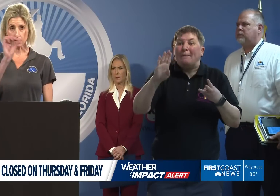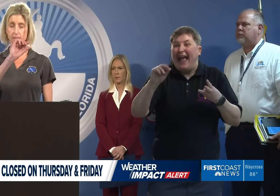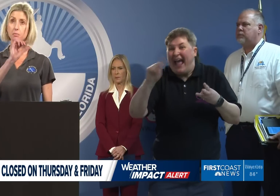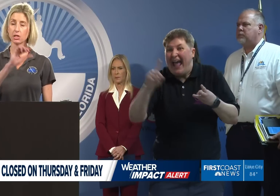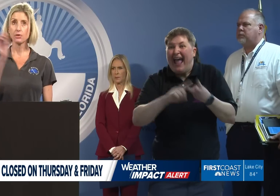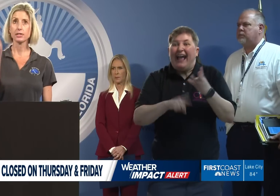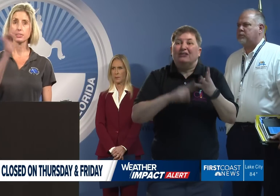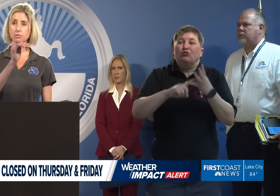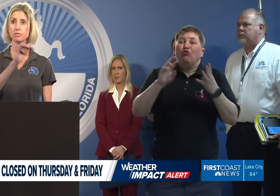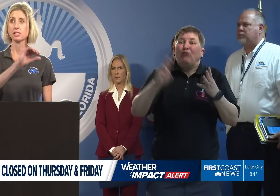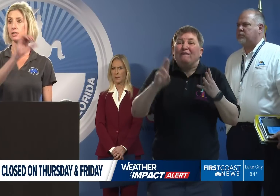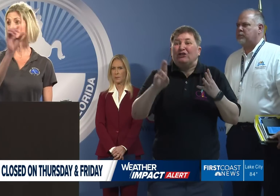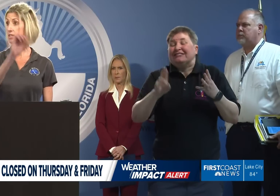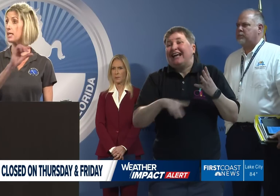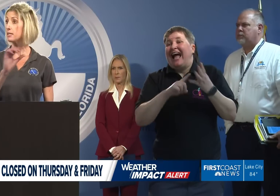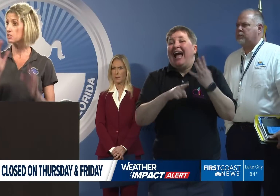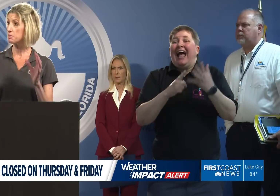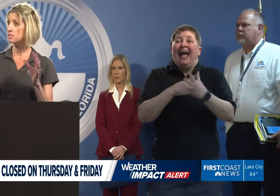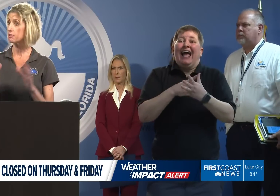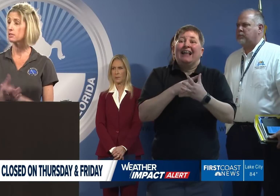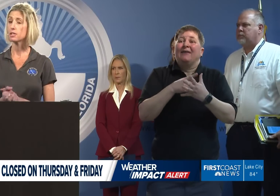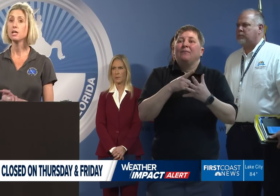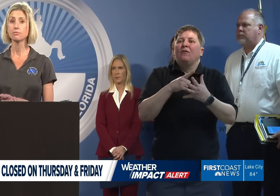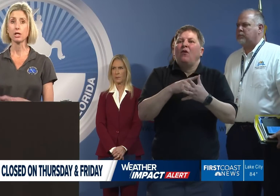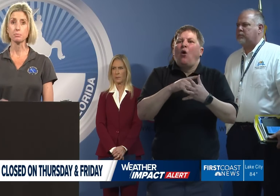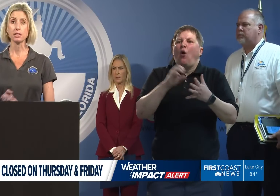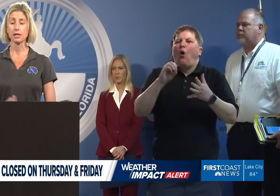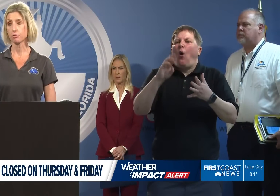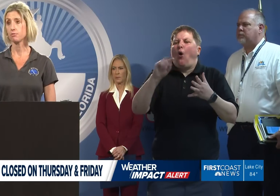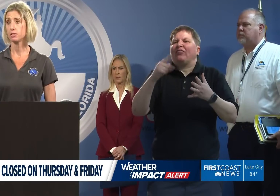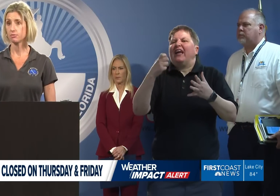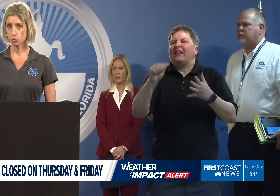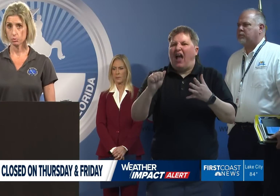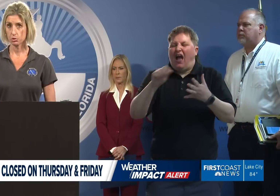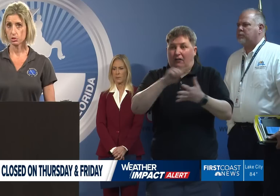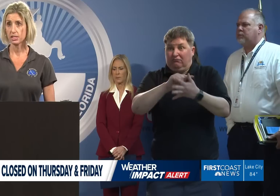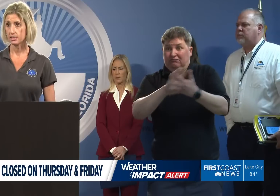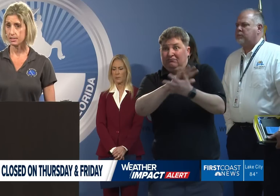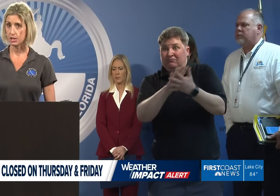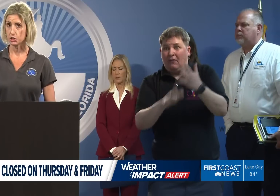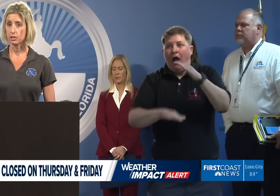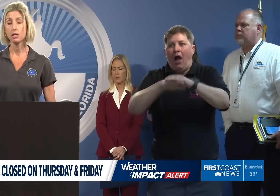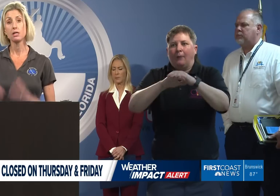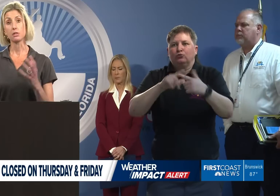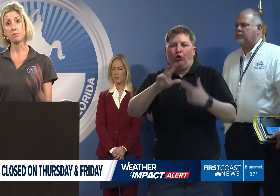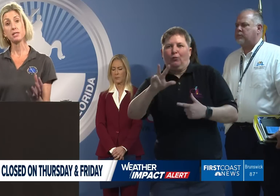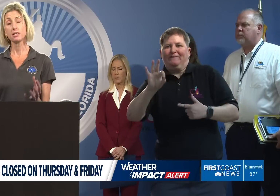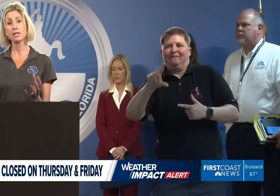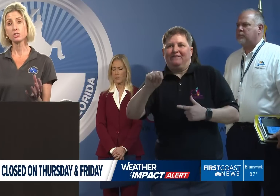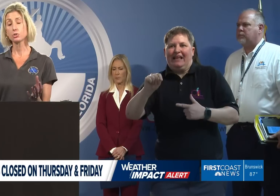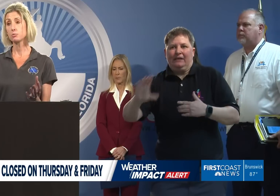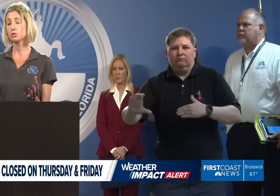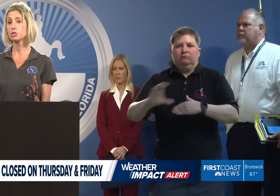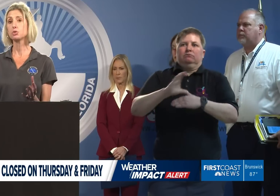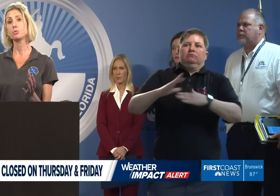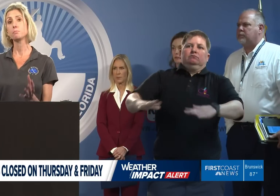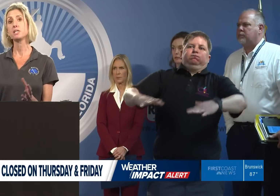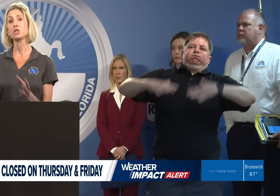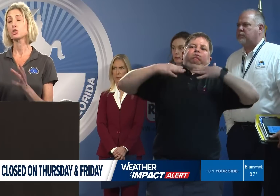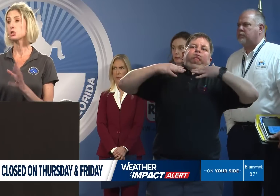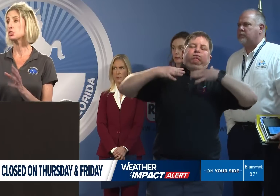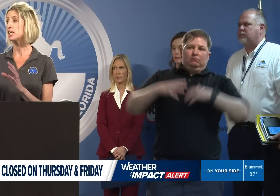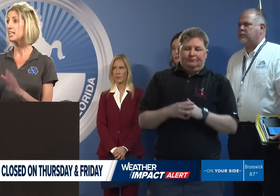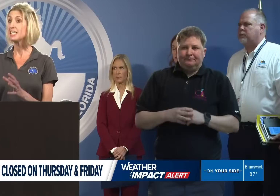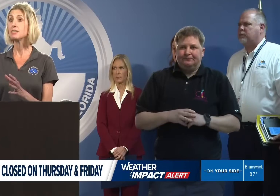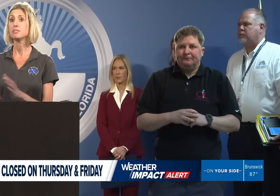Marco area, Riverside and Ortega specifically, for up to that 3 feet of storm surge inundation. The peak of that storm surge would